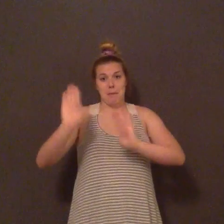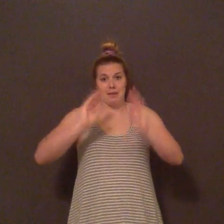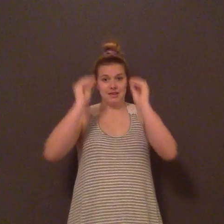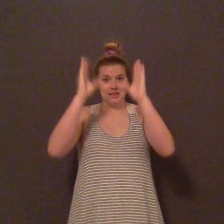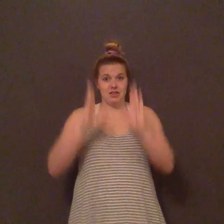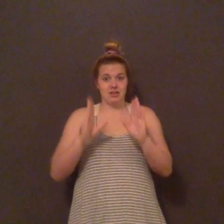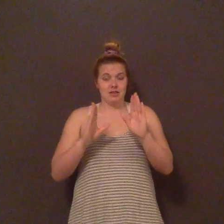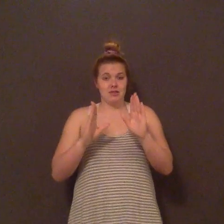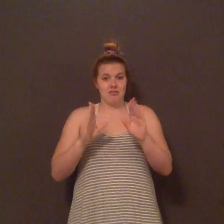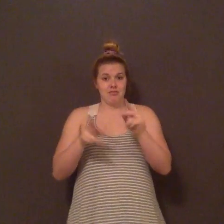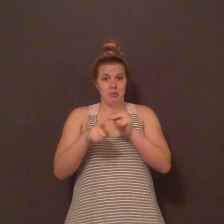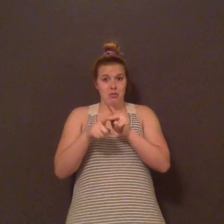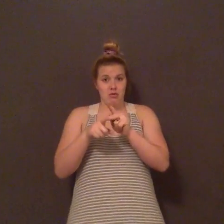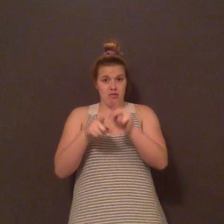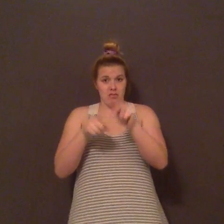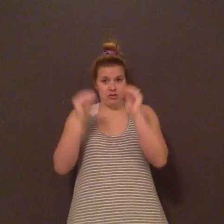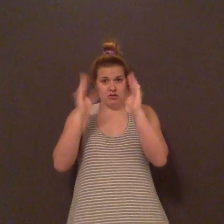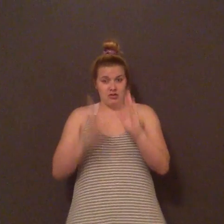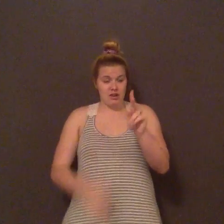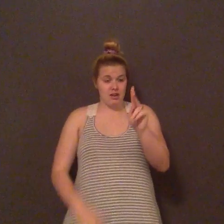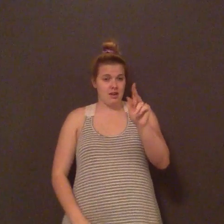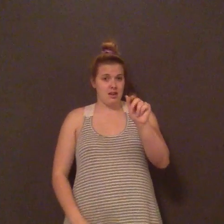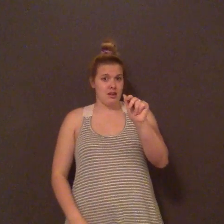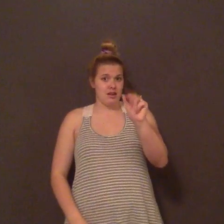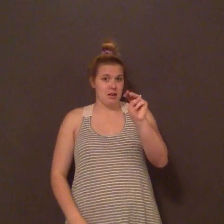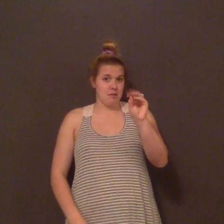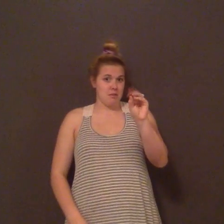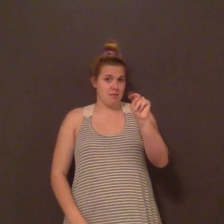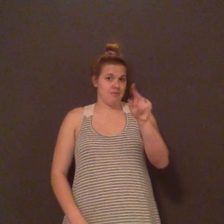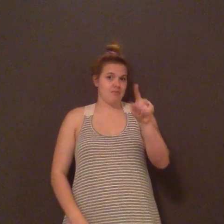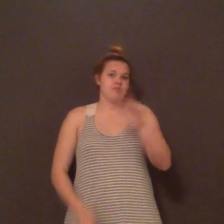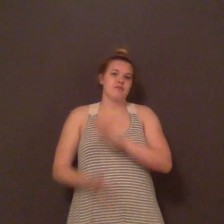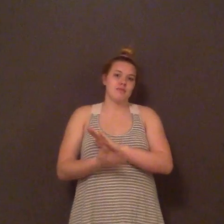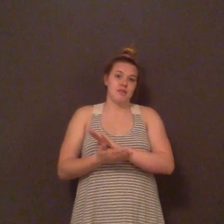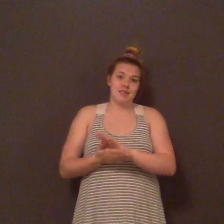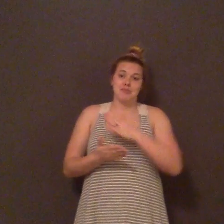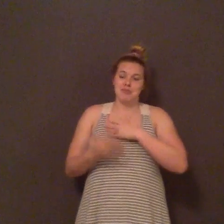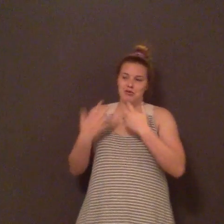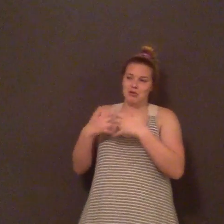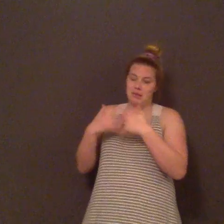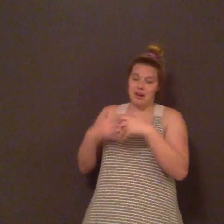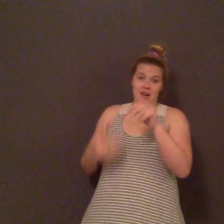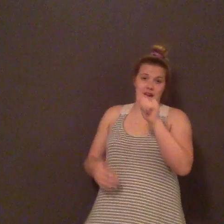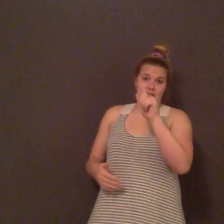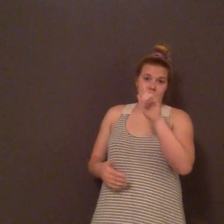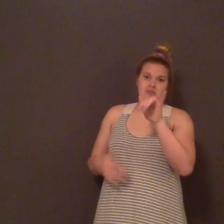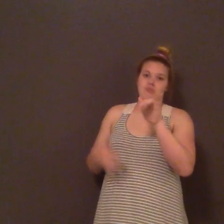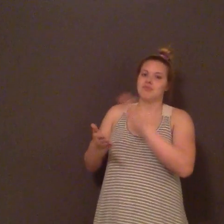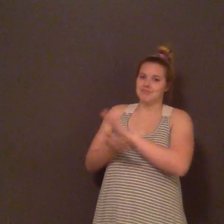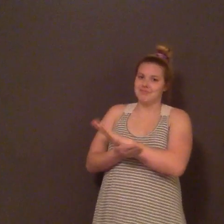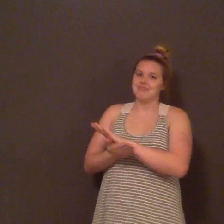Professor Kamen. He's a riot. You and your roommate getting along? Oh, yeah. Allie's great. We get along well. Good. You were always good at making